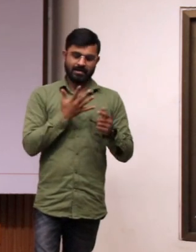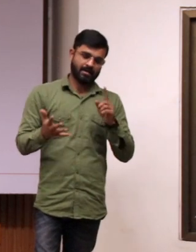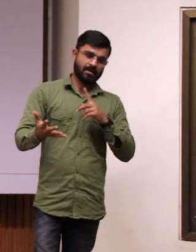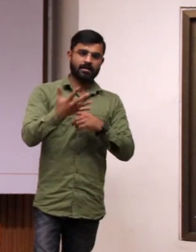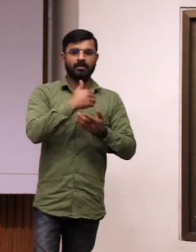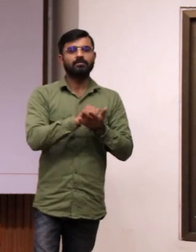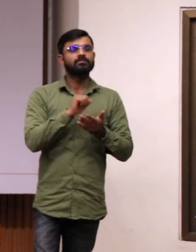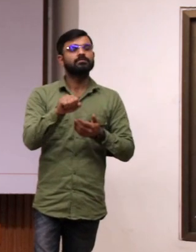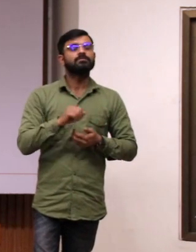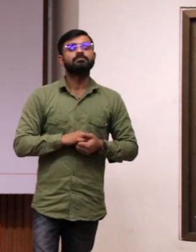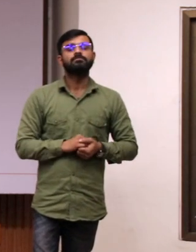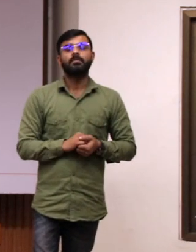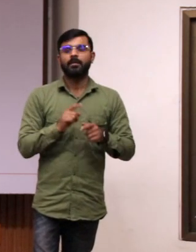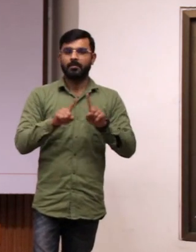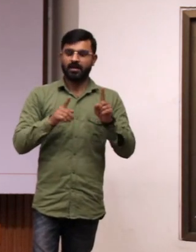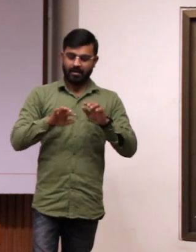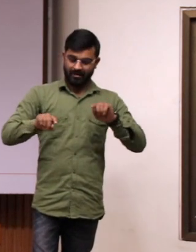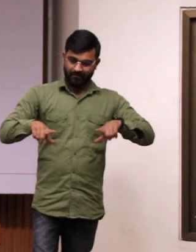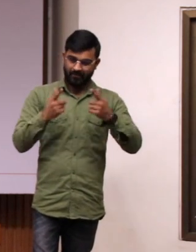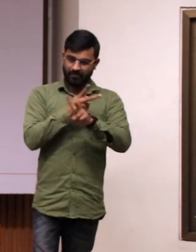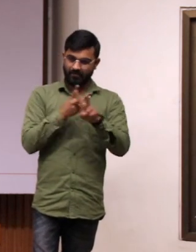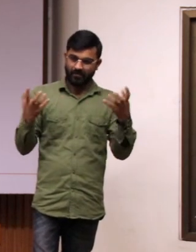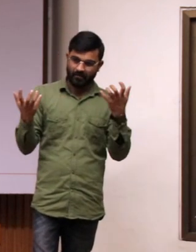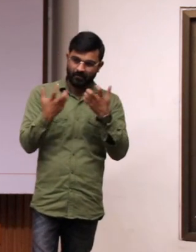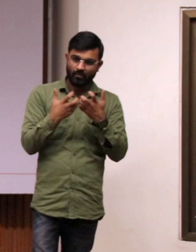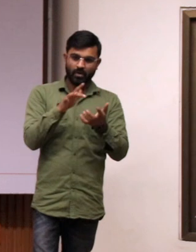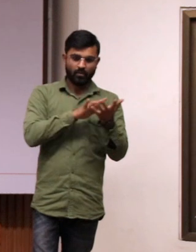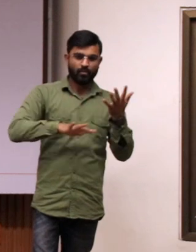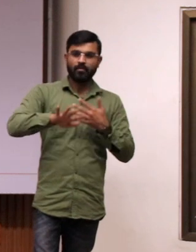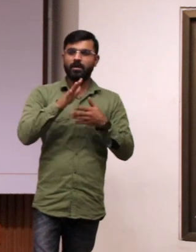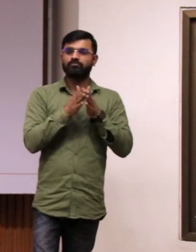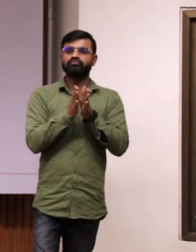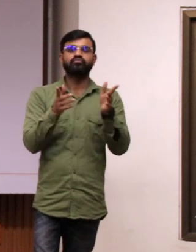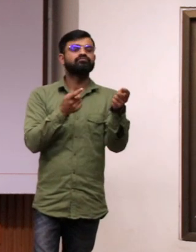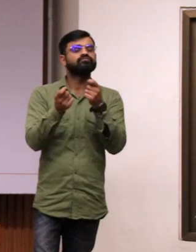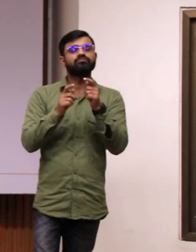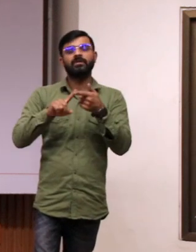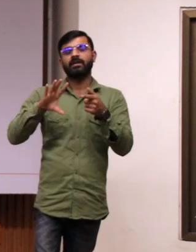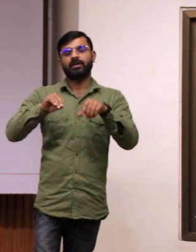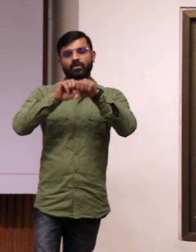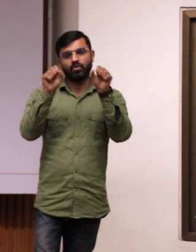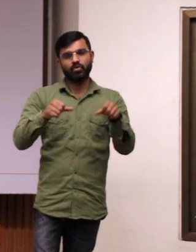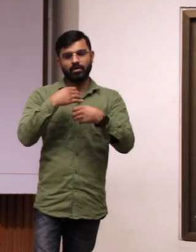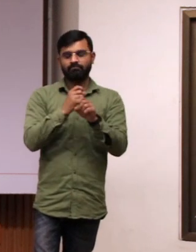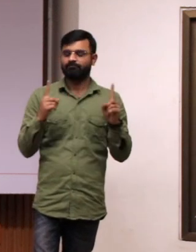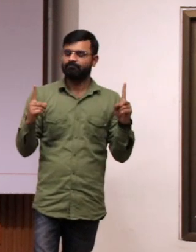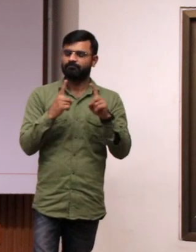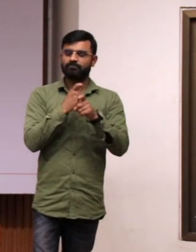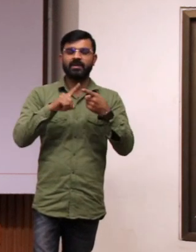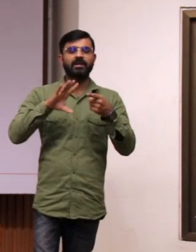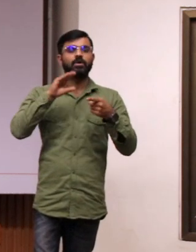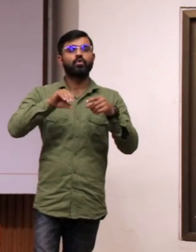eyes. But the plant-animal interaction, which plays very vital role in an ecosystem to create a complex